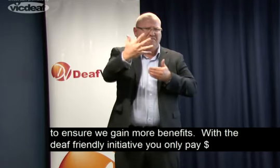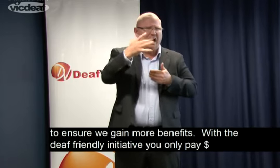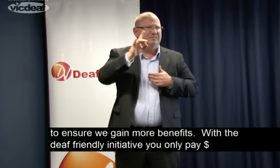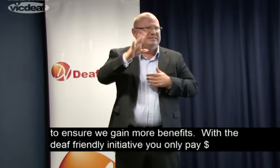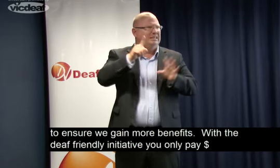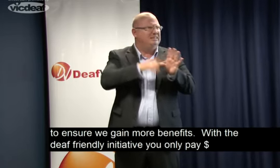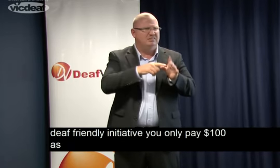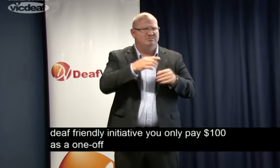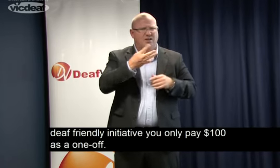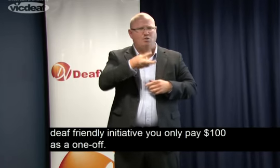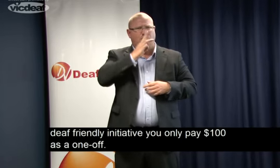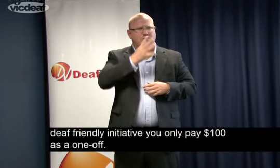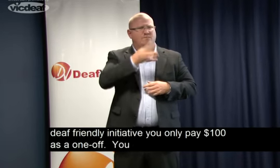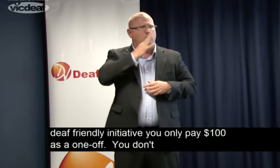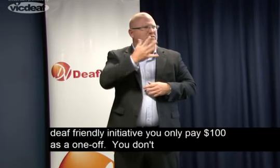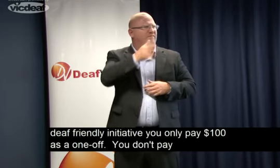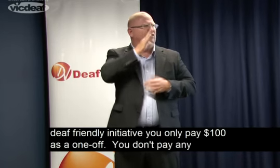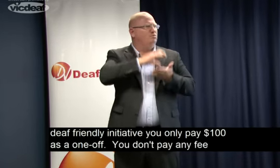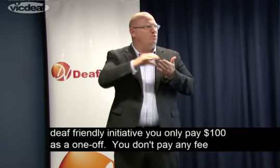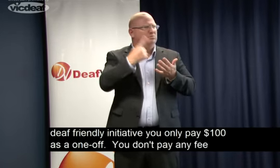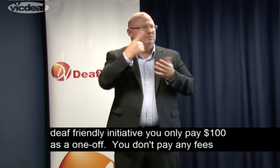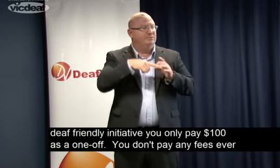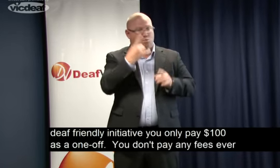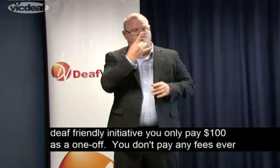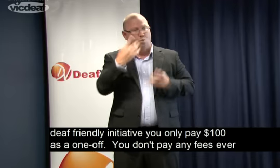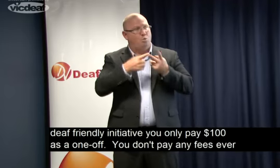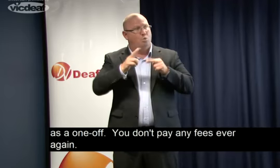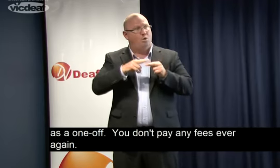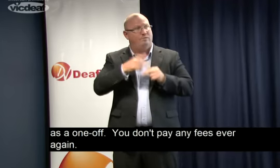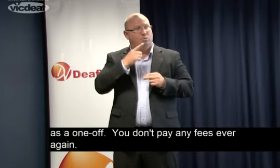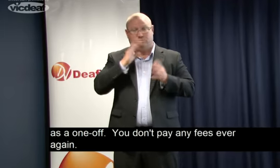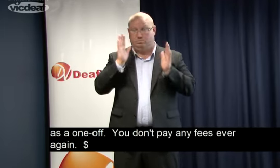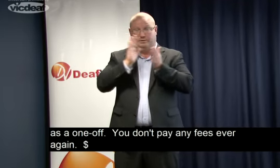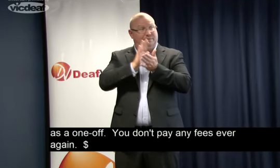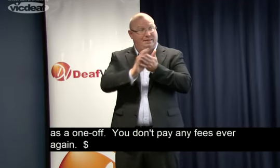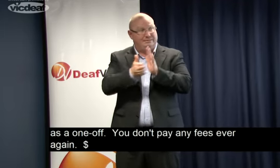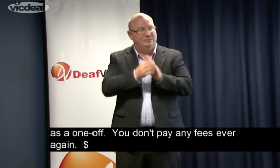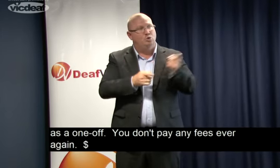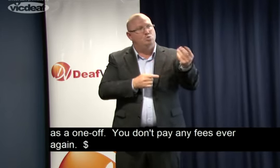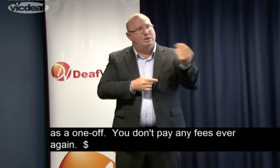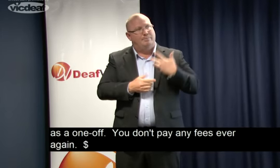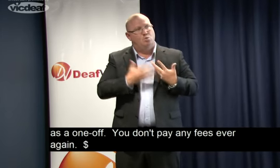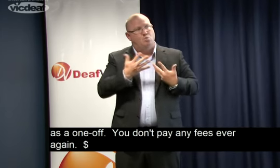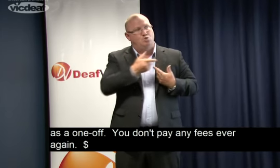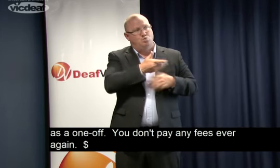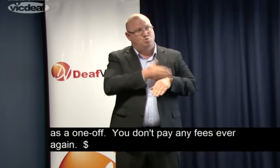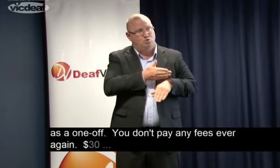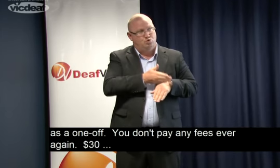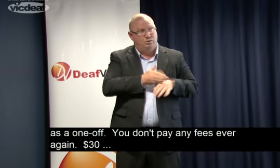$30 every year over 10 years equates to what? $300, $400, $500. So this is a one-off fee that we're talking about. So you let me